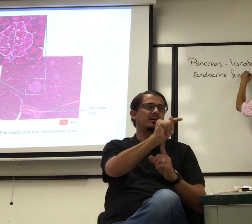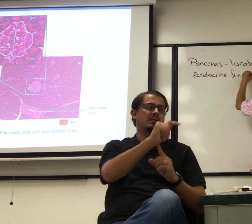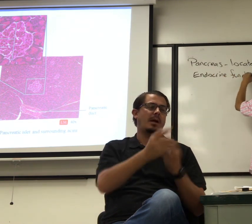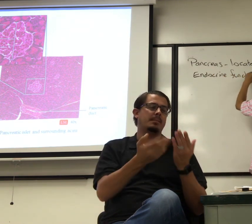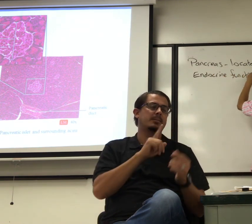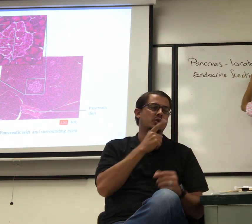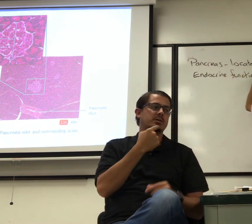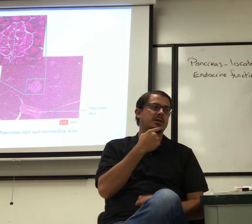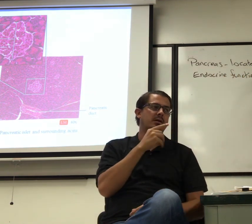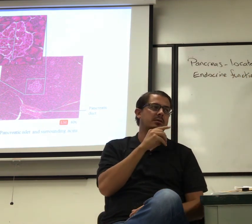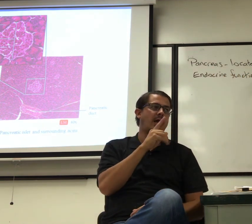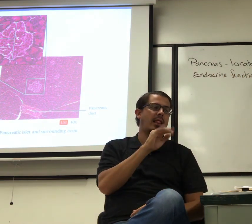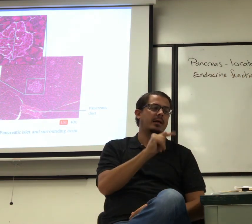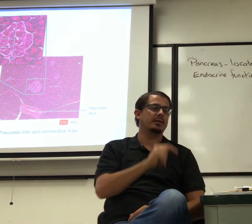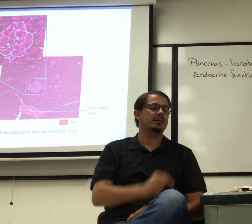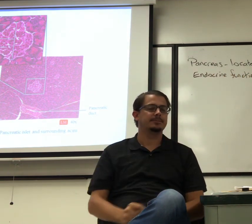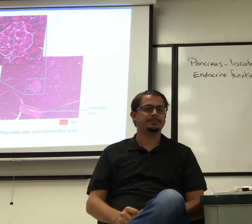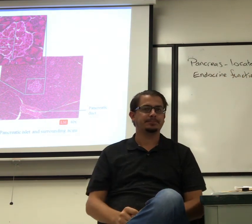So the